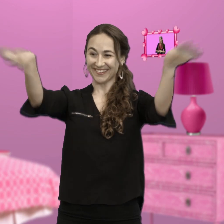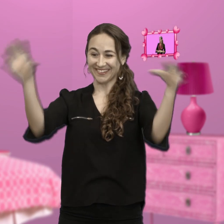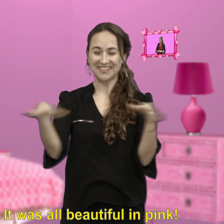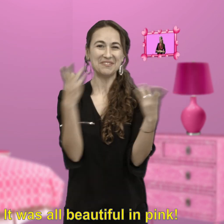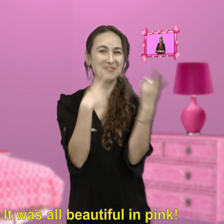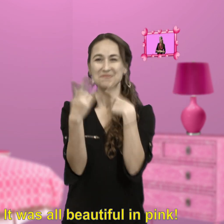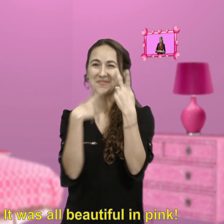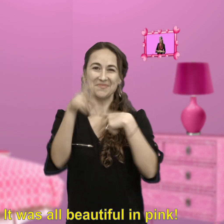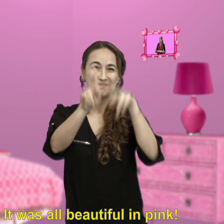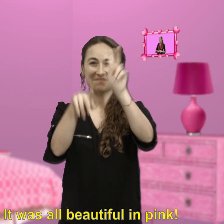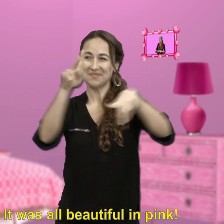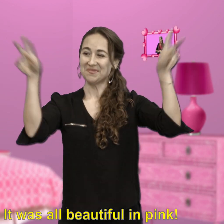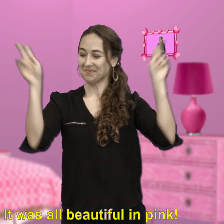It was all beautiful in pink.